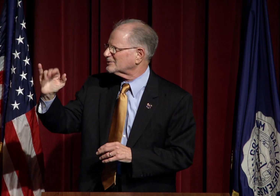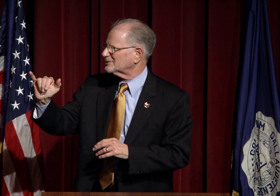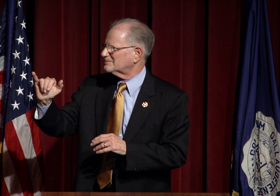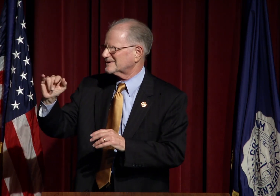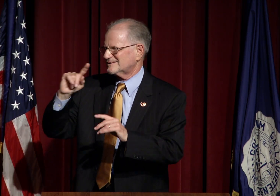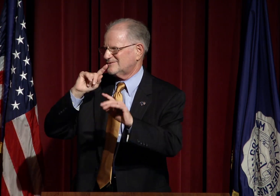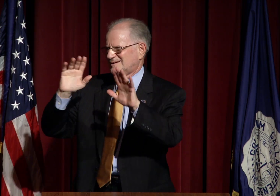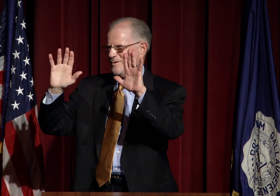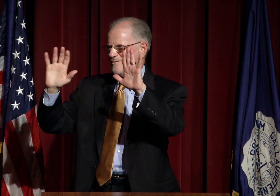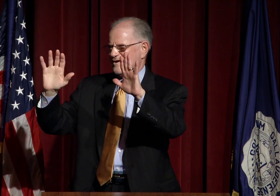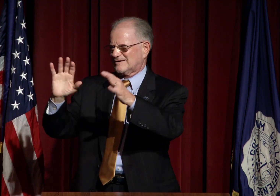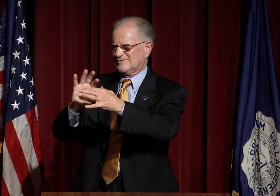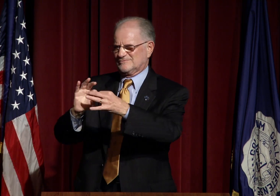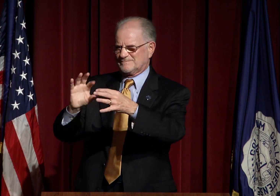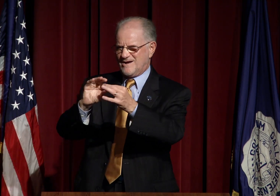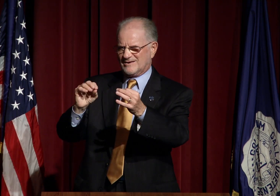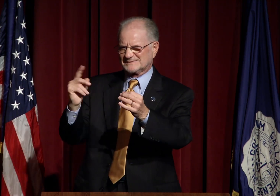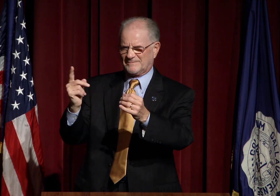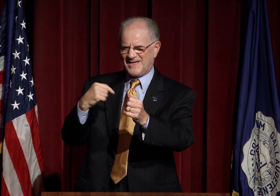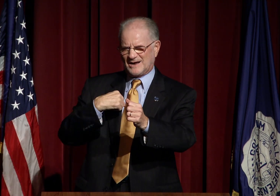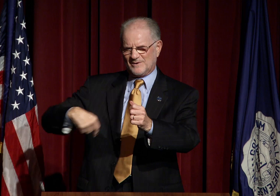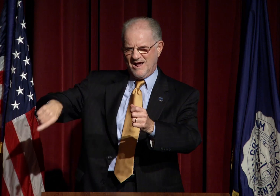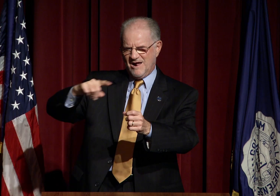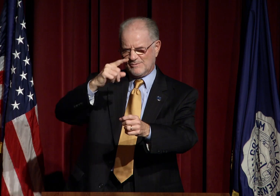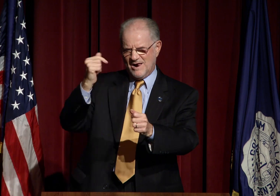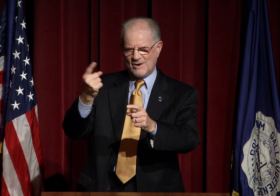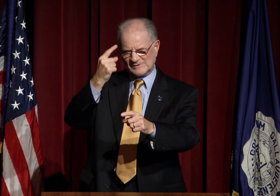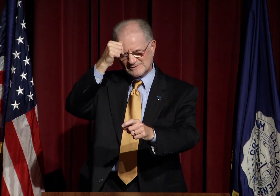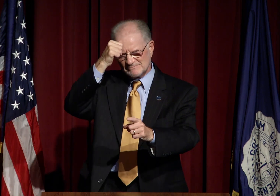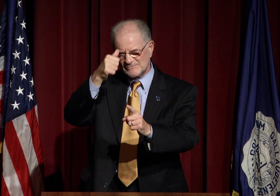Thank you very much, Kubi, for those wonderful remarks.